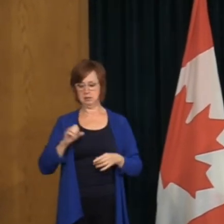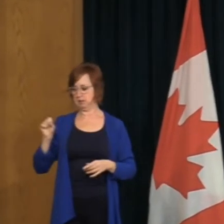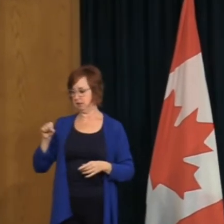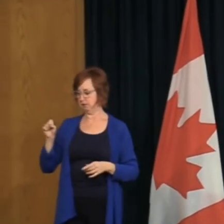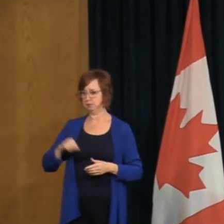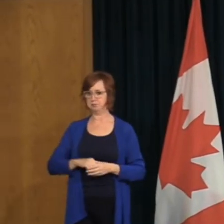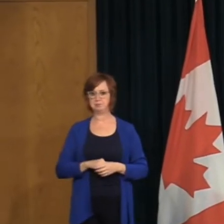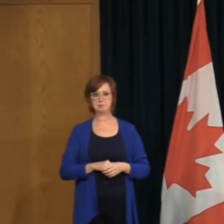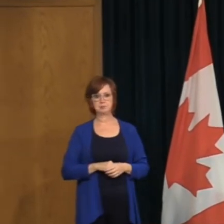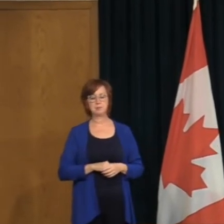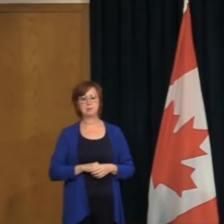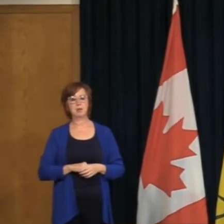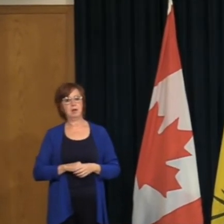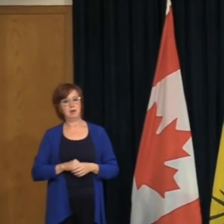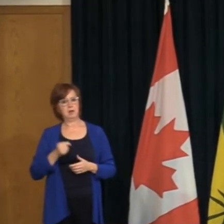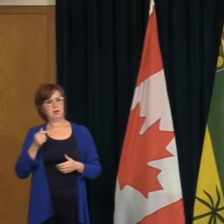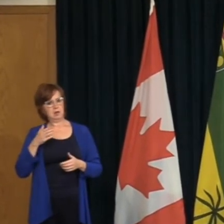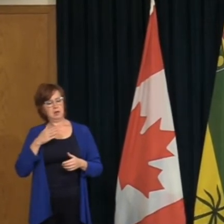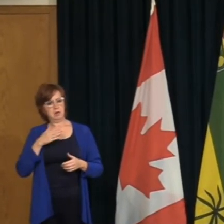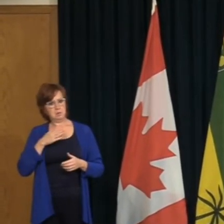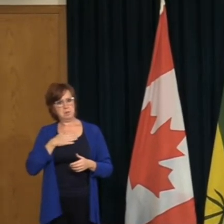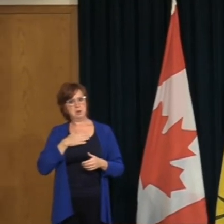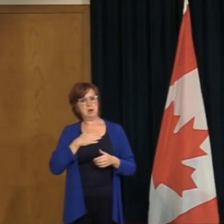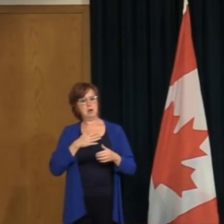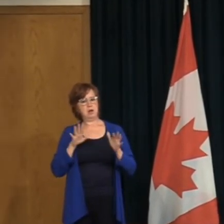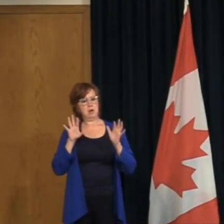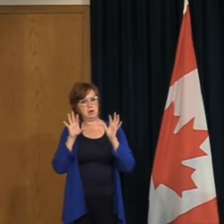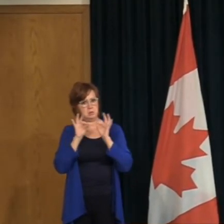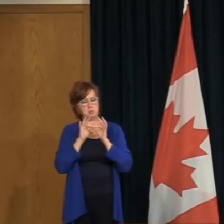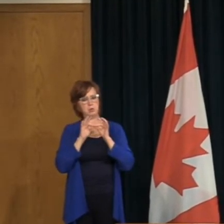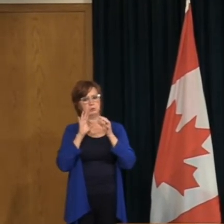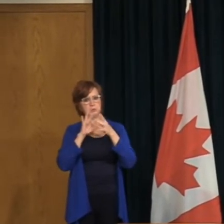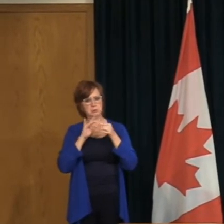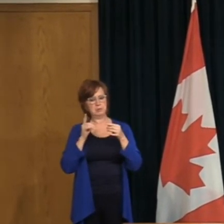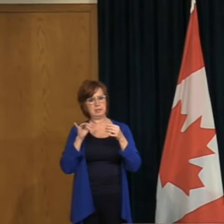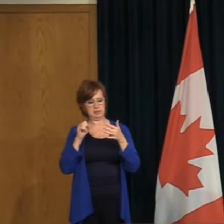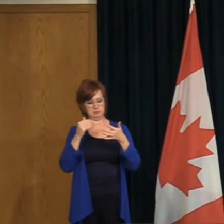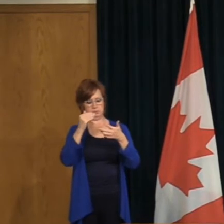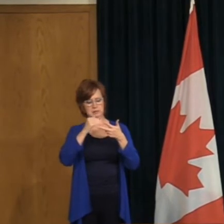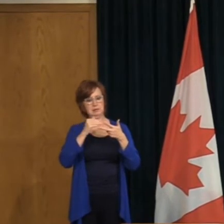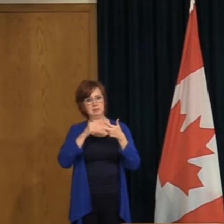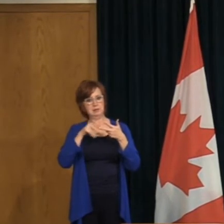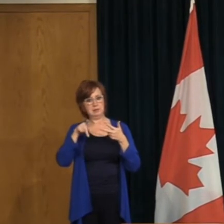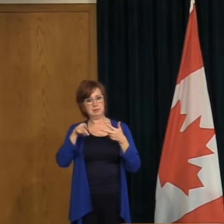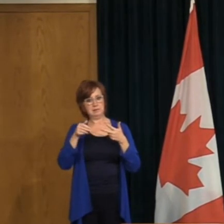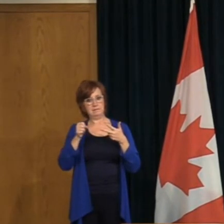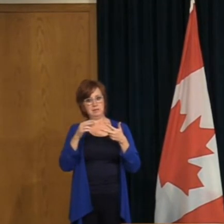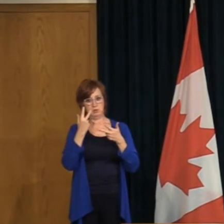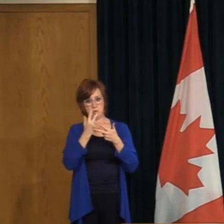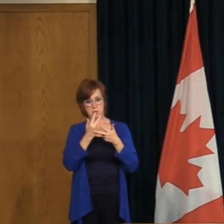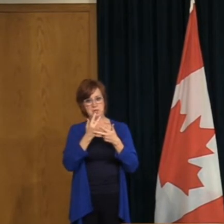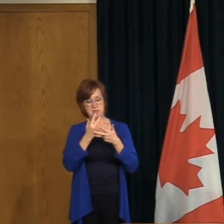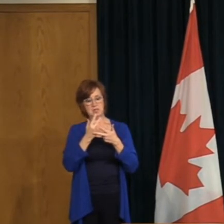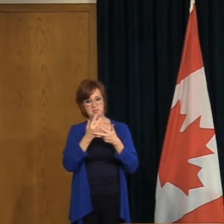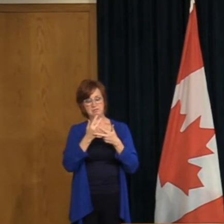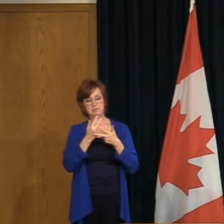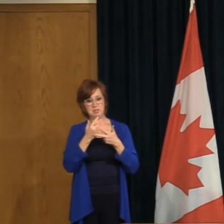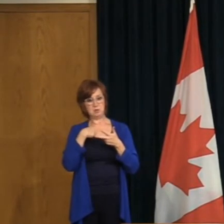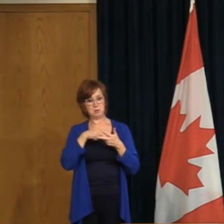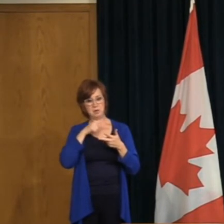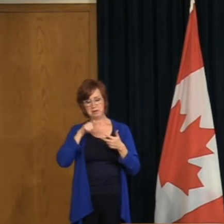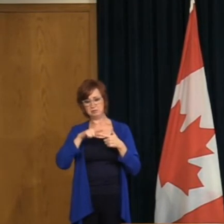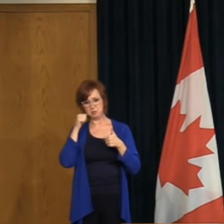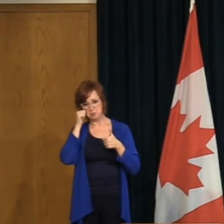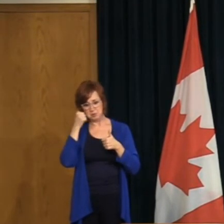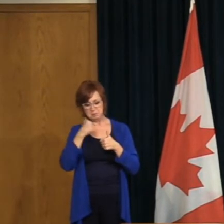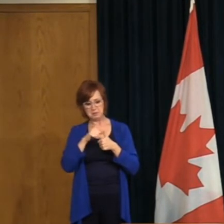we are moving to phase 3, where gathering sizes go up to 30, and I think we just need to be conscious that even though gatherings